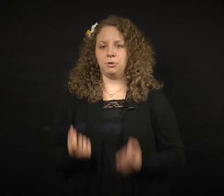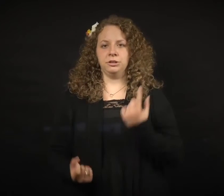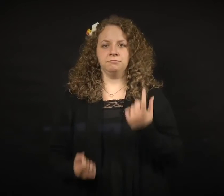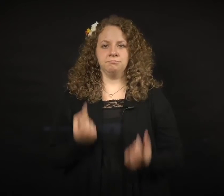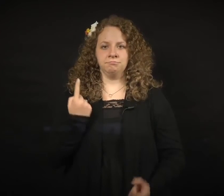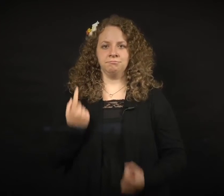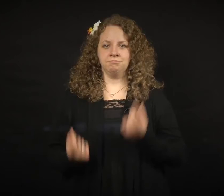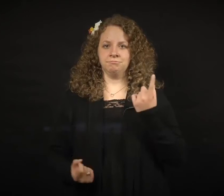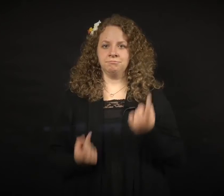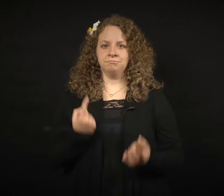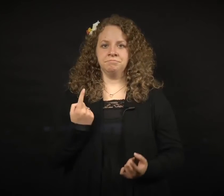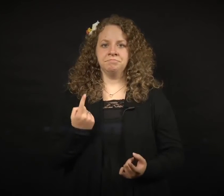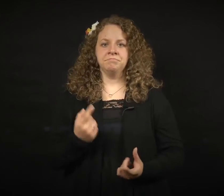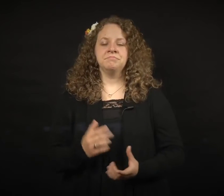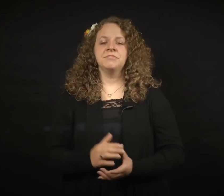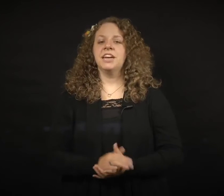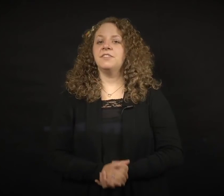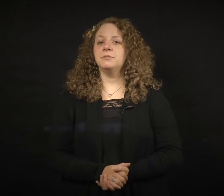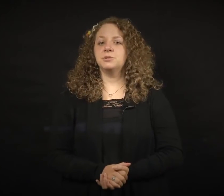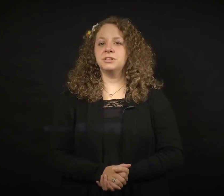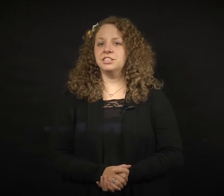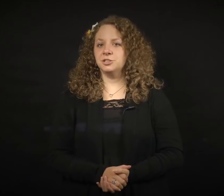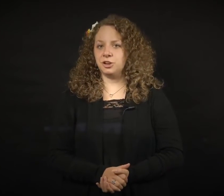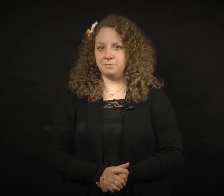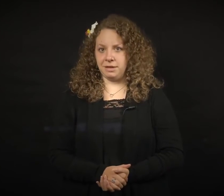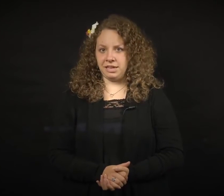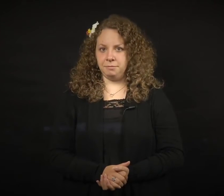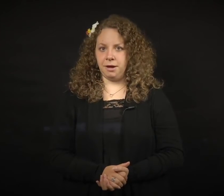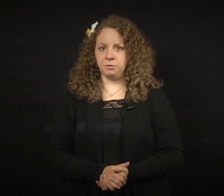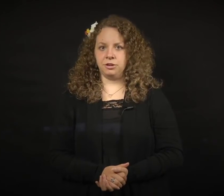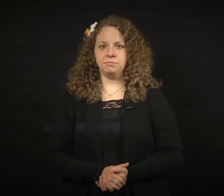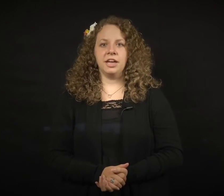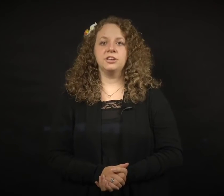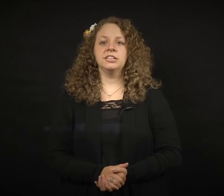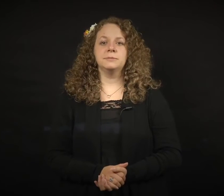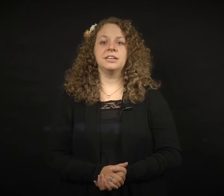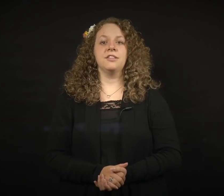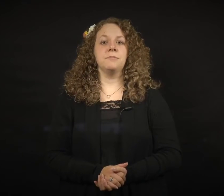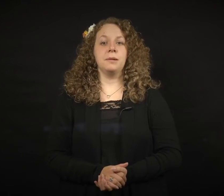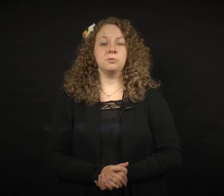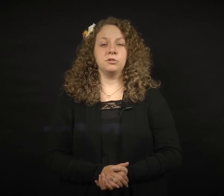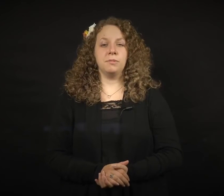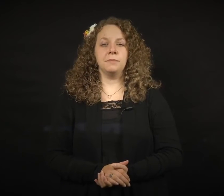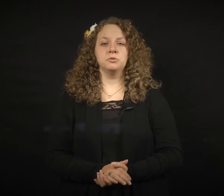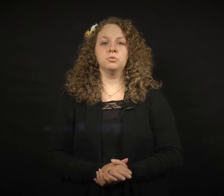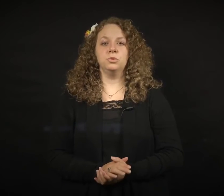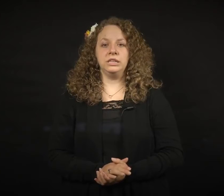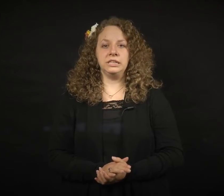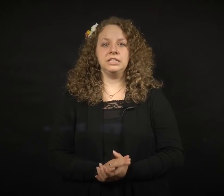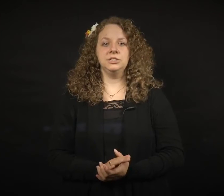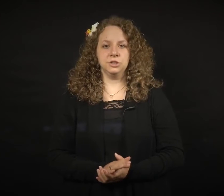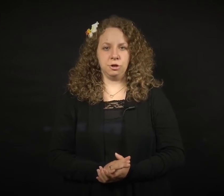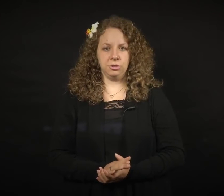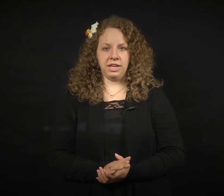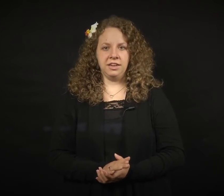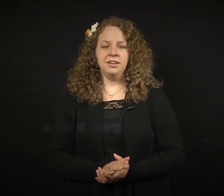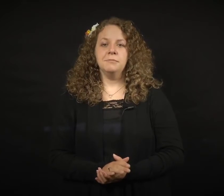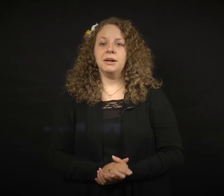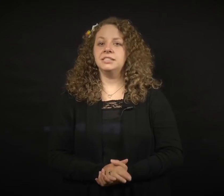Popcorn. If I was going to describe making popcorn, I could explain how the popcorn popped really slowly by